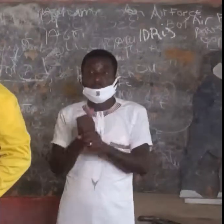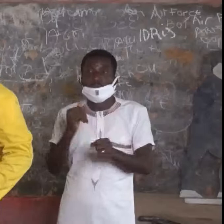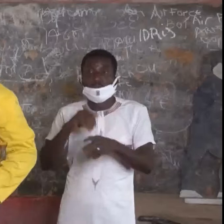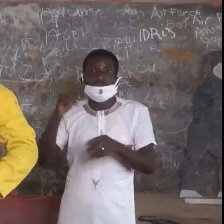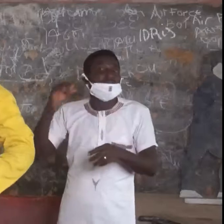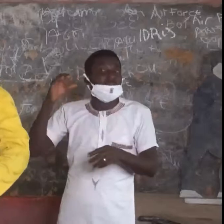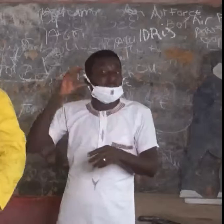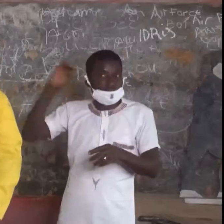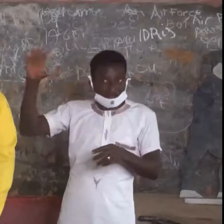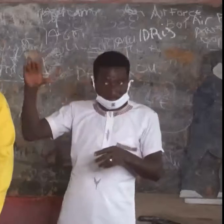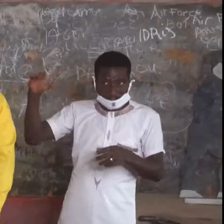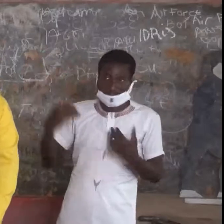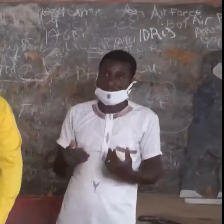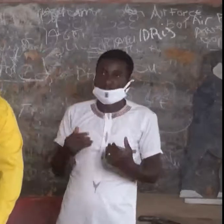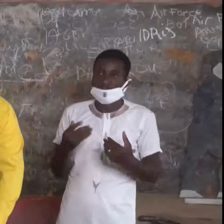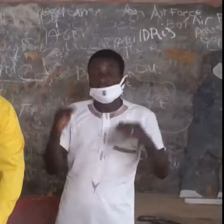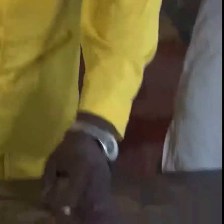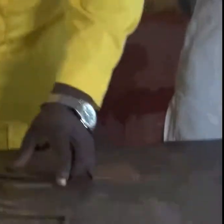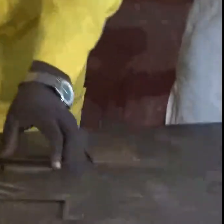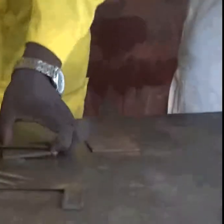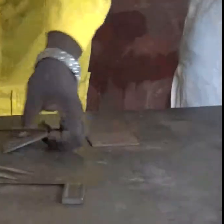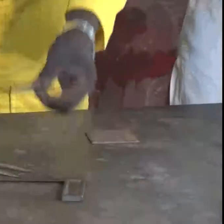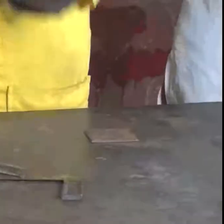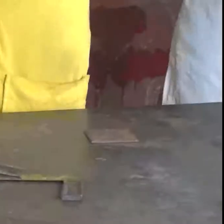given, 70